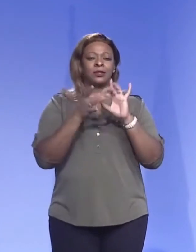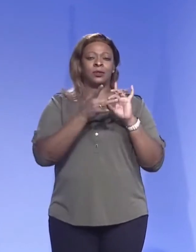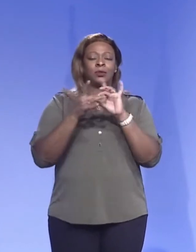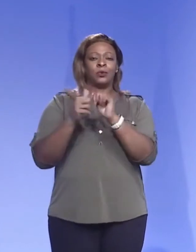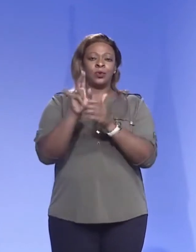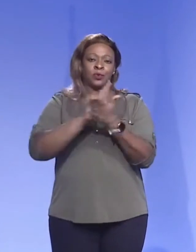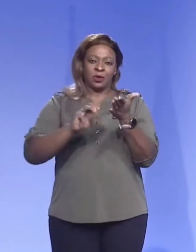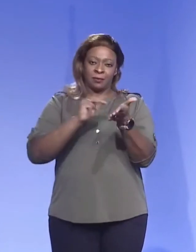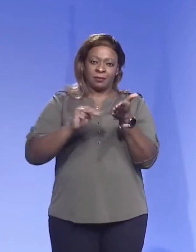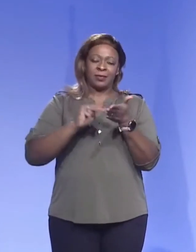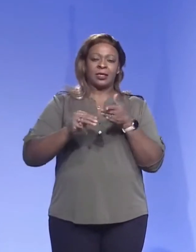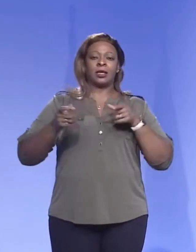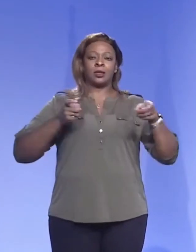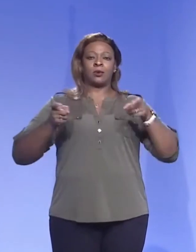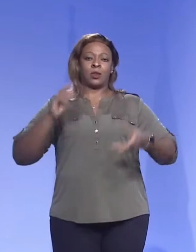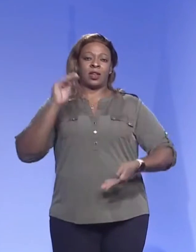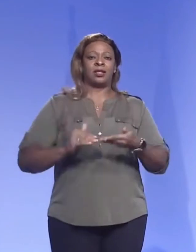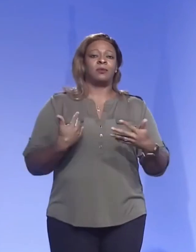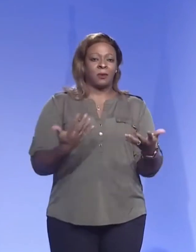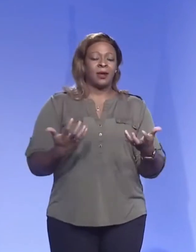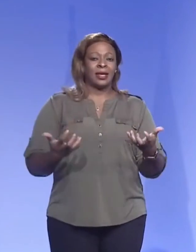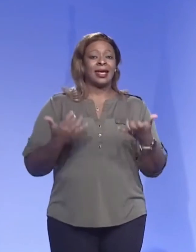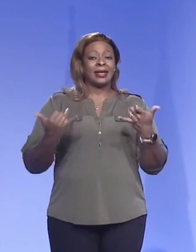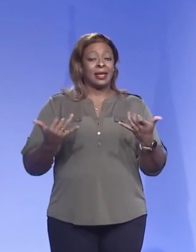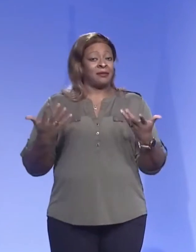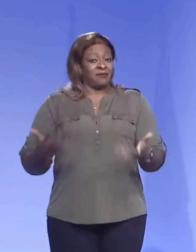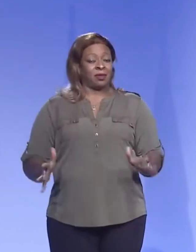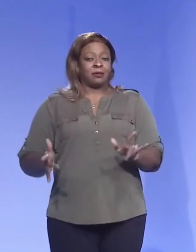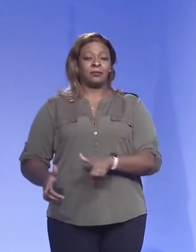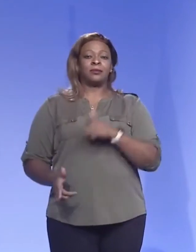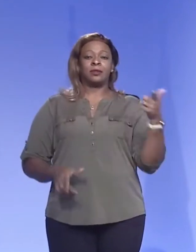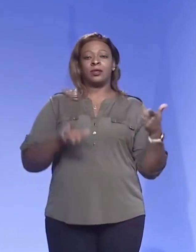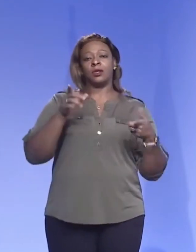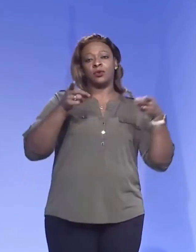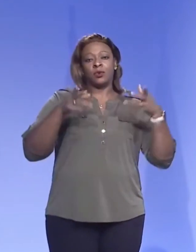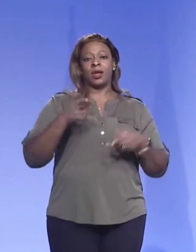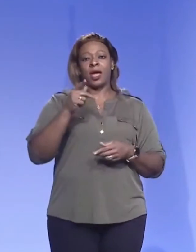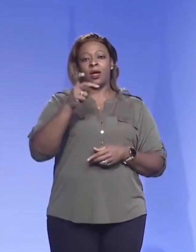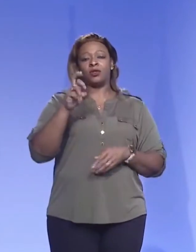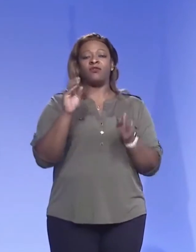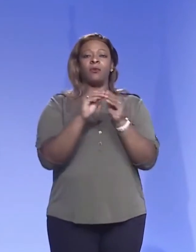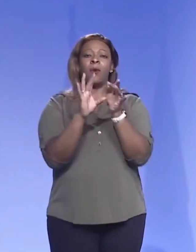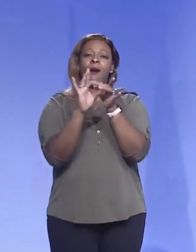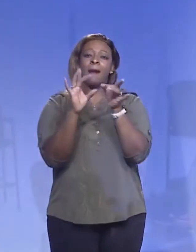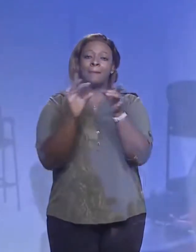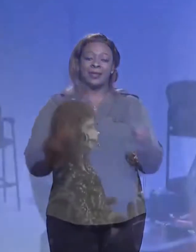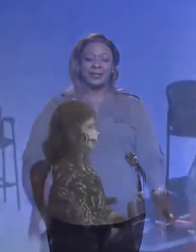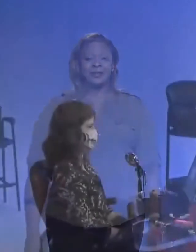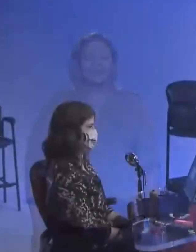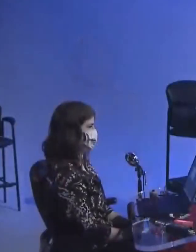University of Memphis under control. With that, I'm going to turn it over to Director Haushalter for further comments.